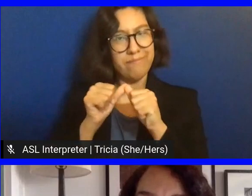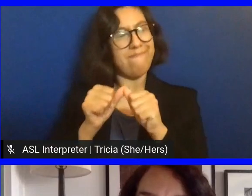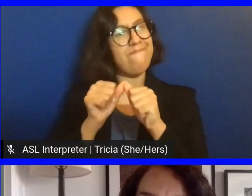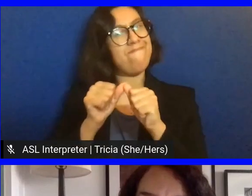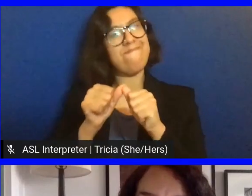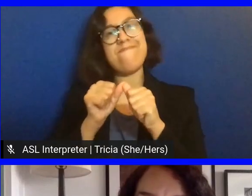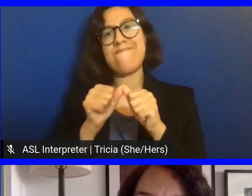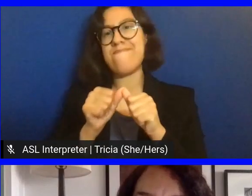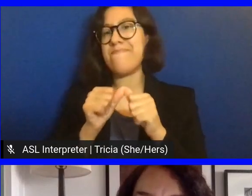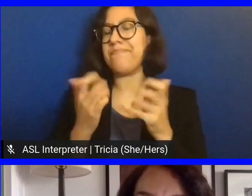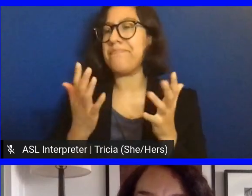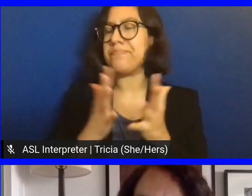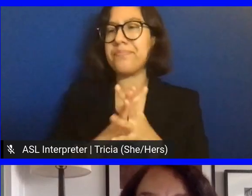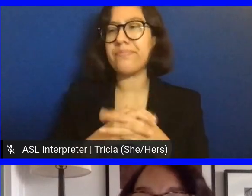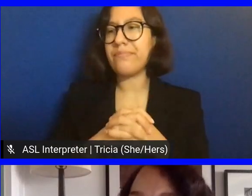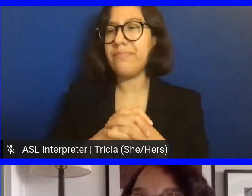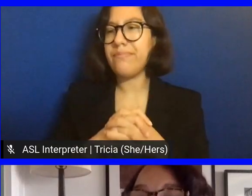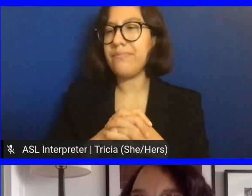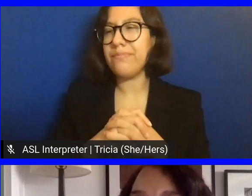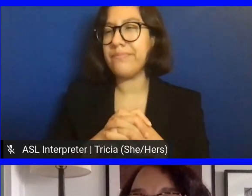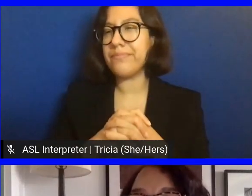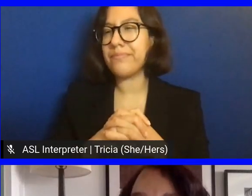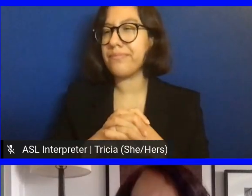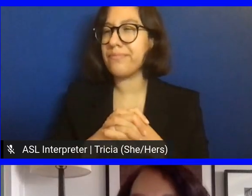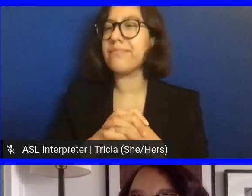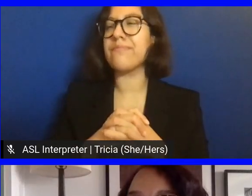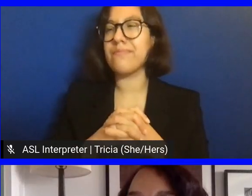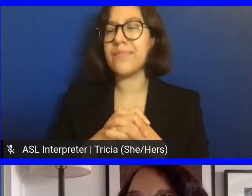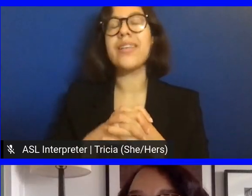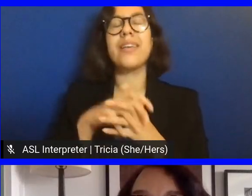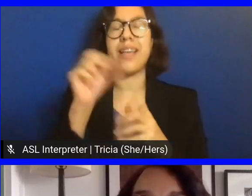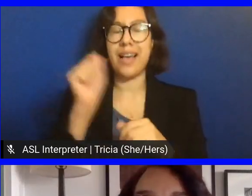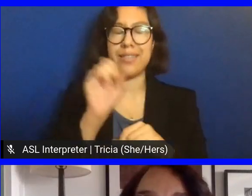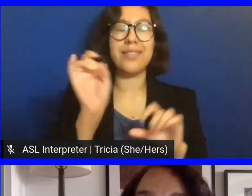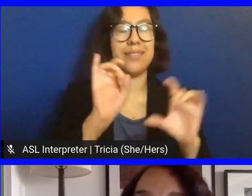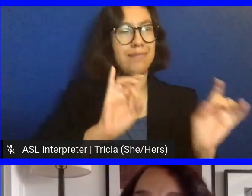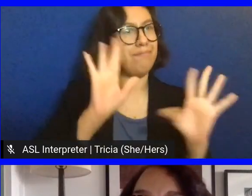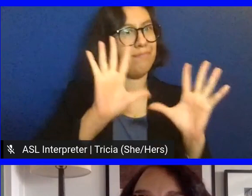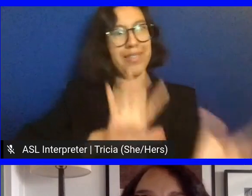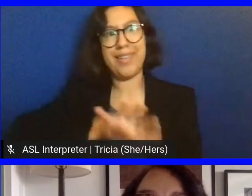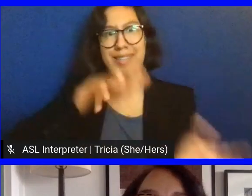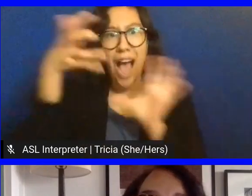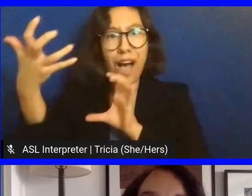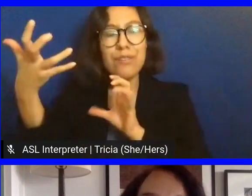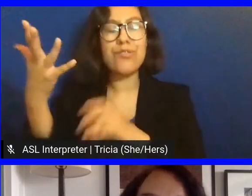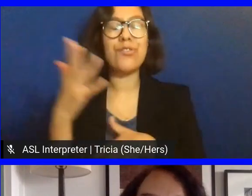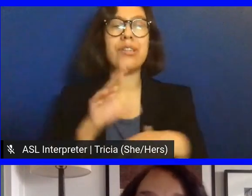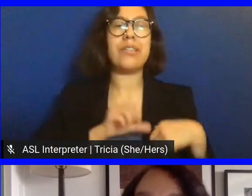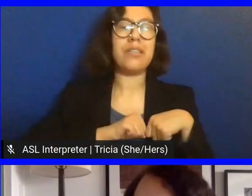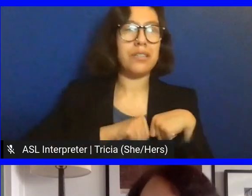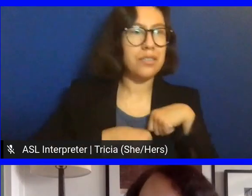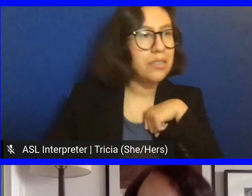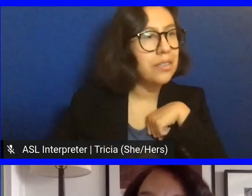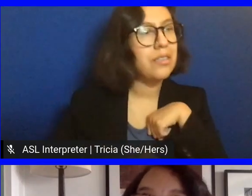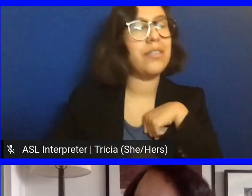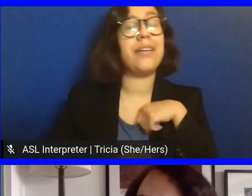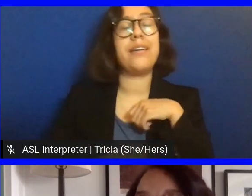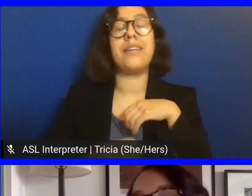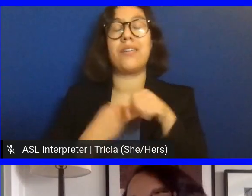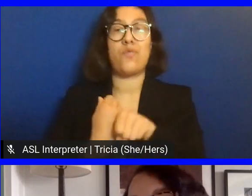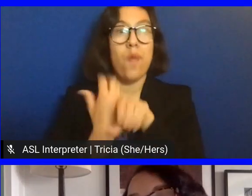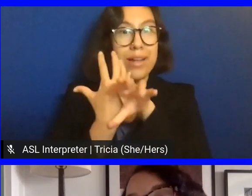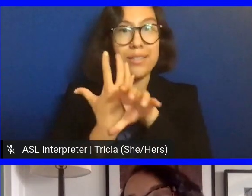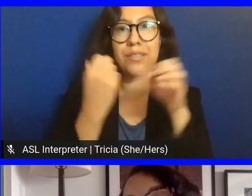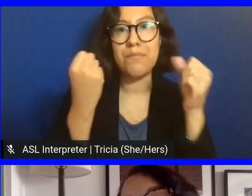more, it's an equal part a disaster and heartbreaking and a crisis or